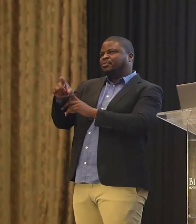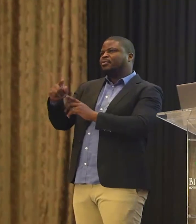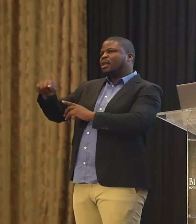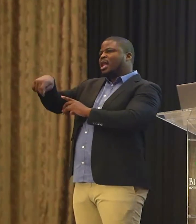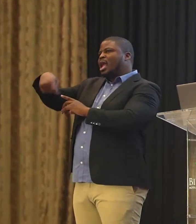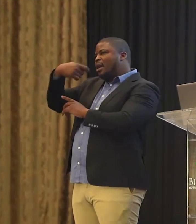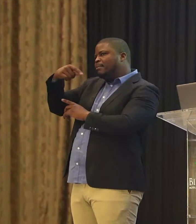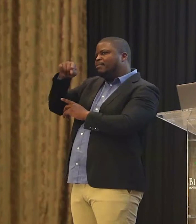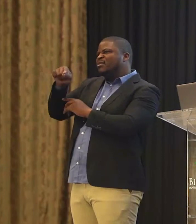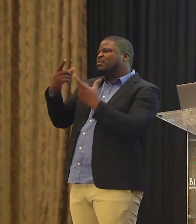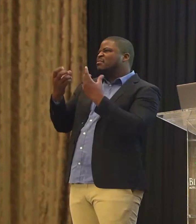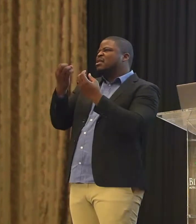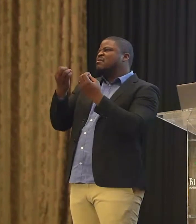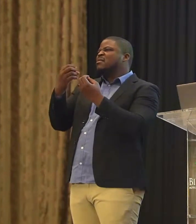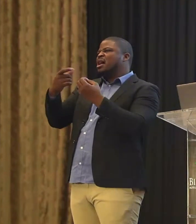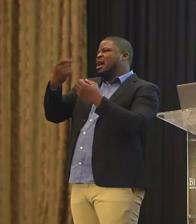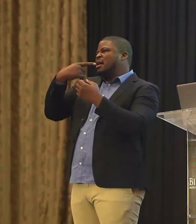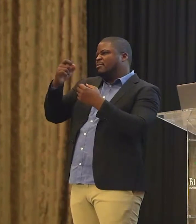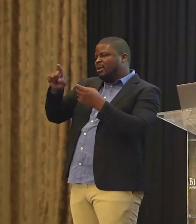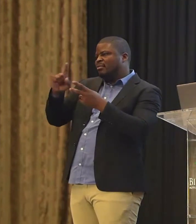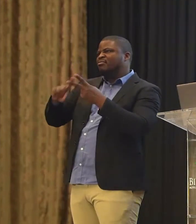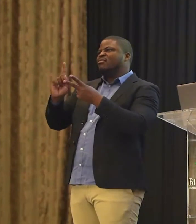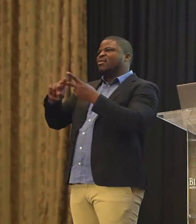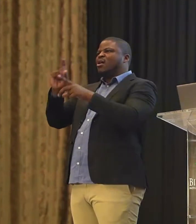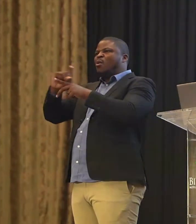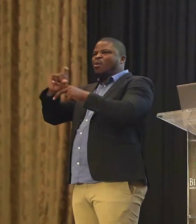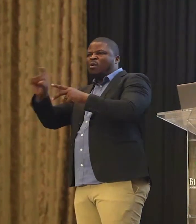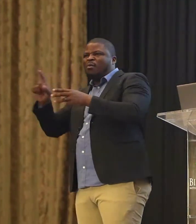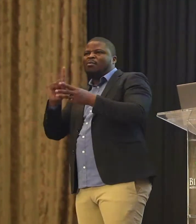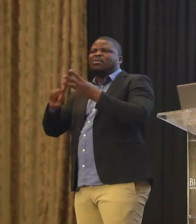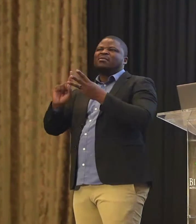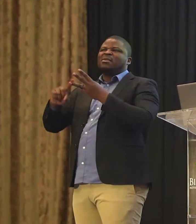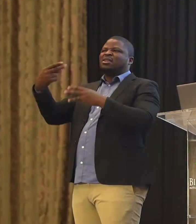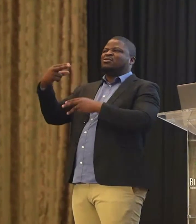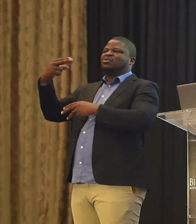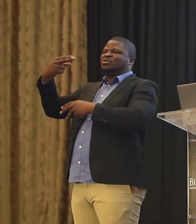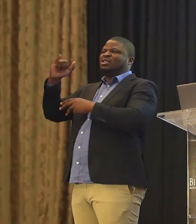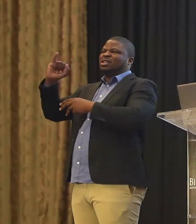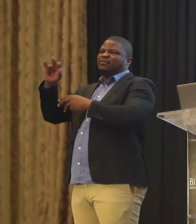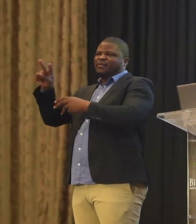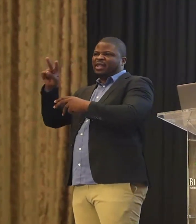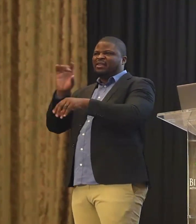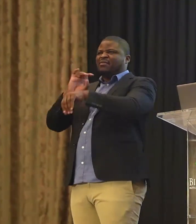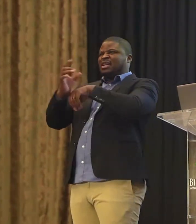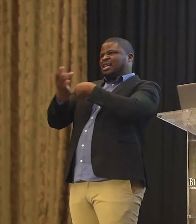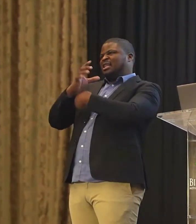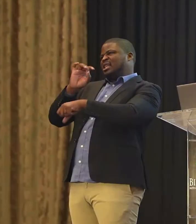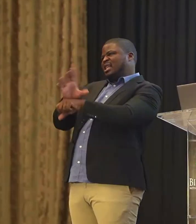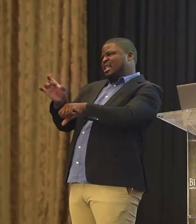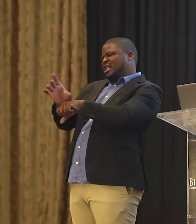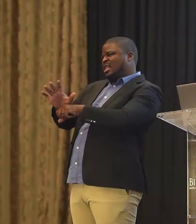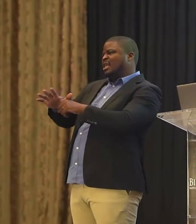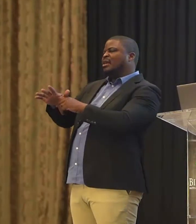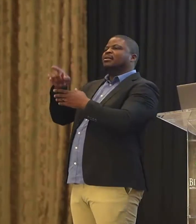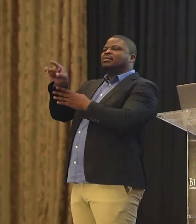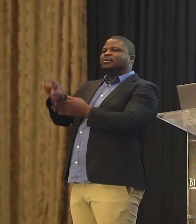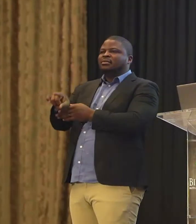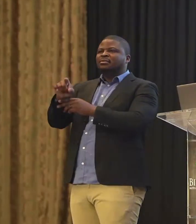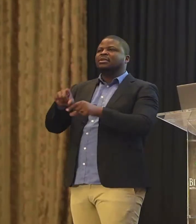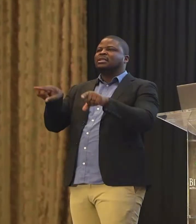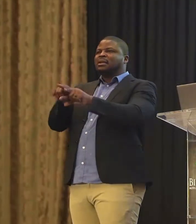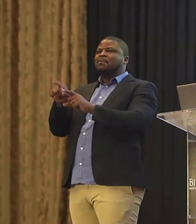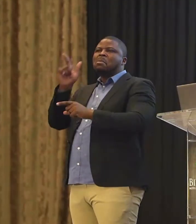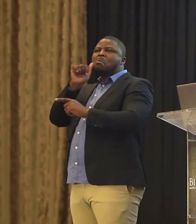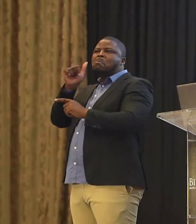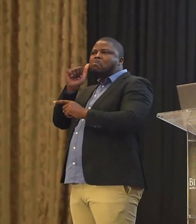include condoms, post-exposure prophylaxis, HIV counseling and testing services, and medical male